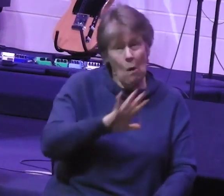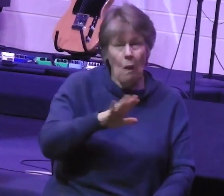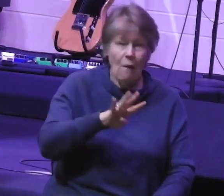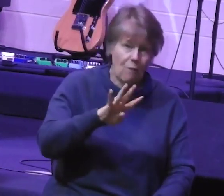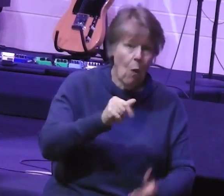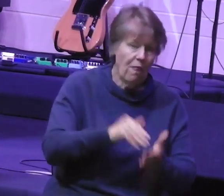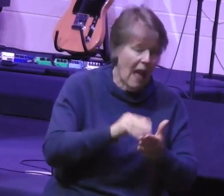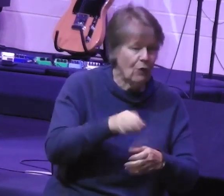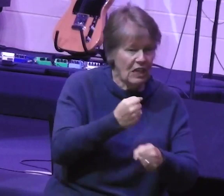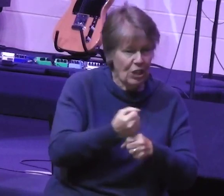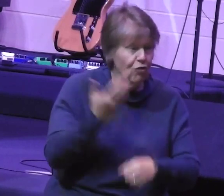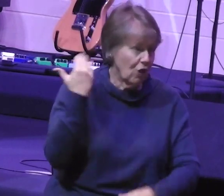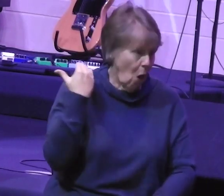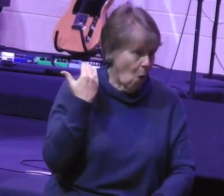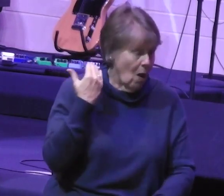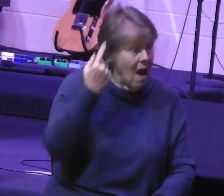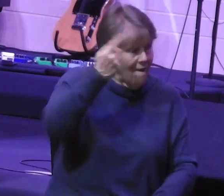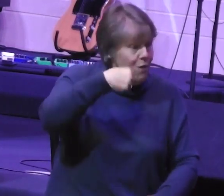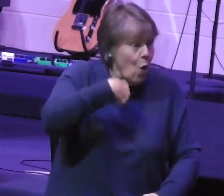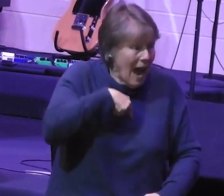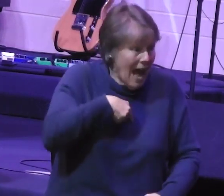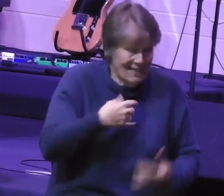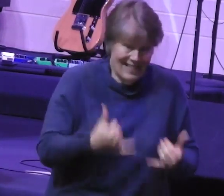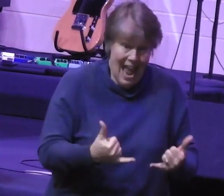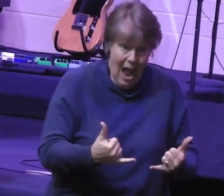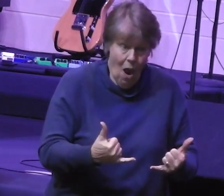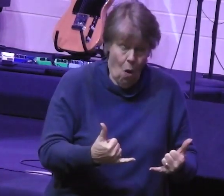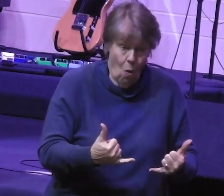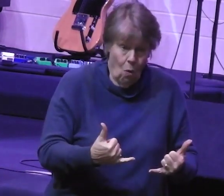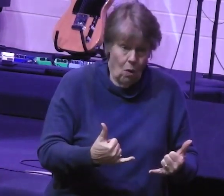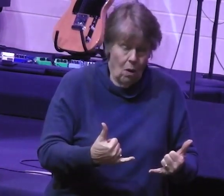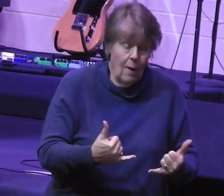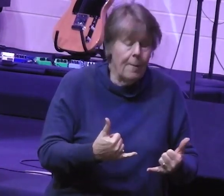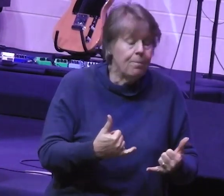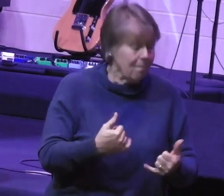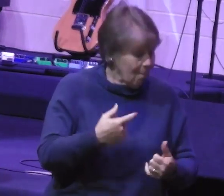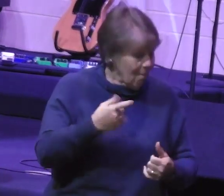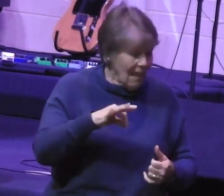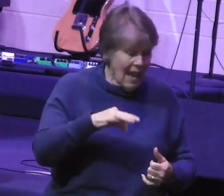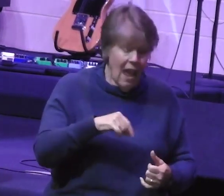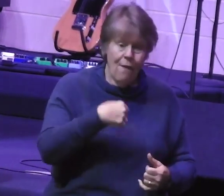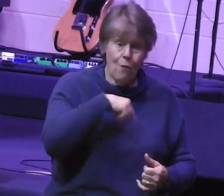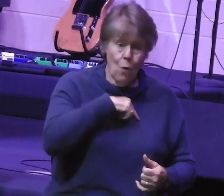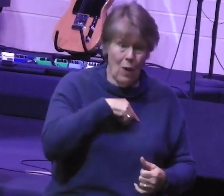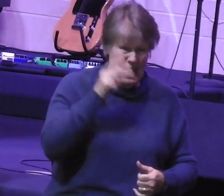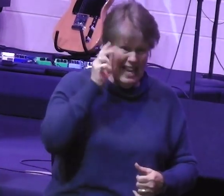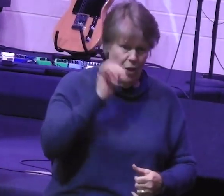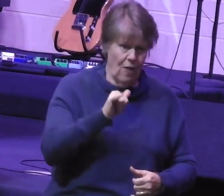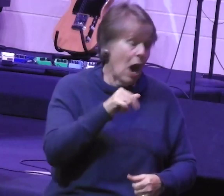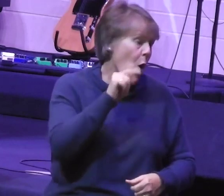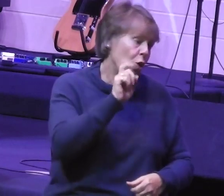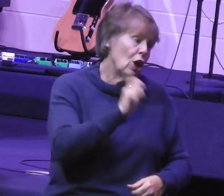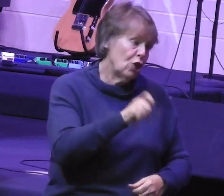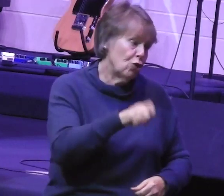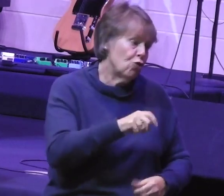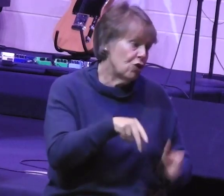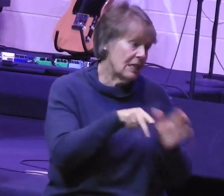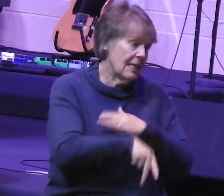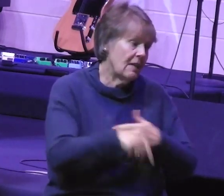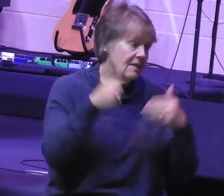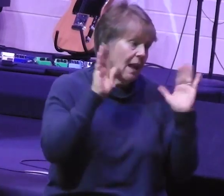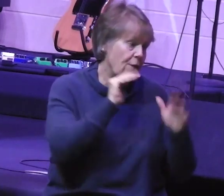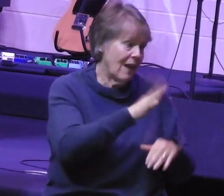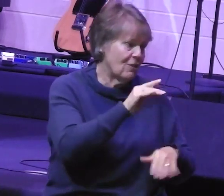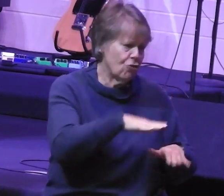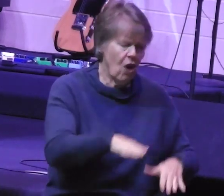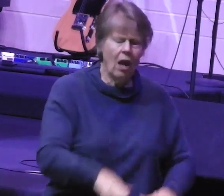And for us, in our modern day, from our mindset, if we hear something like, you should sacrifice a child, we think that is ridiculous, that is